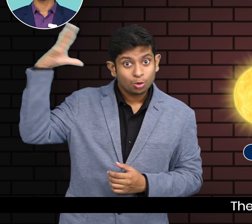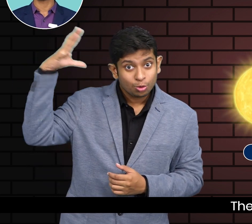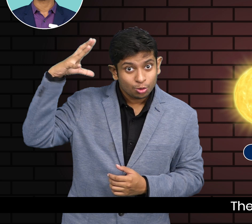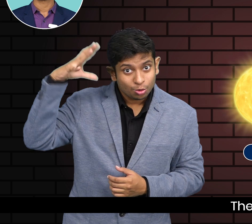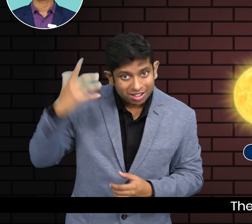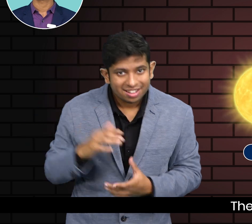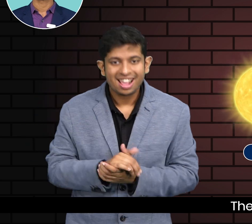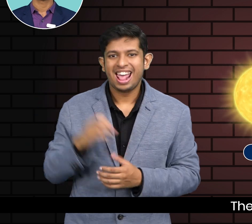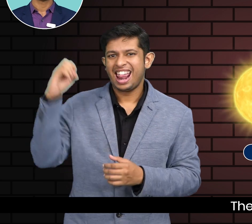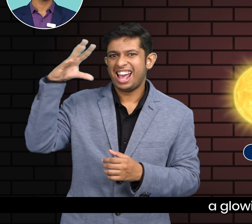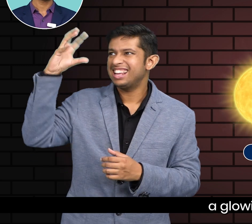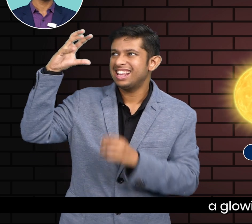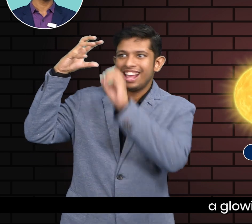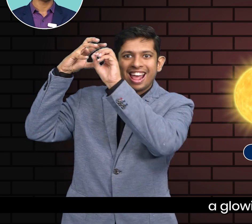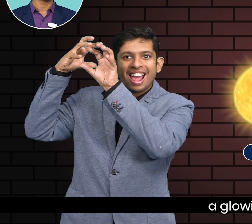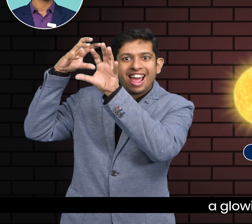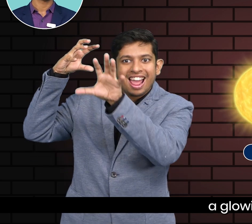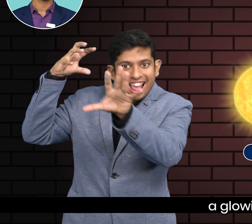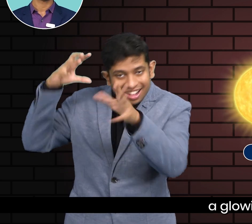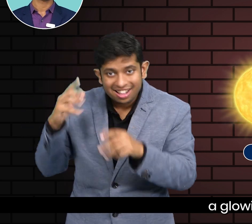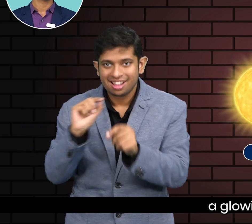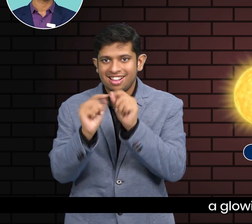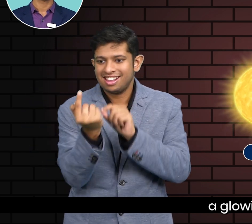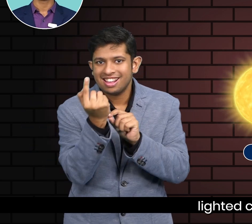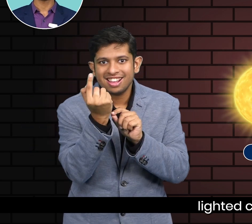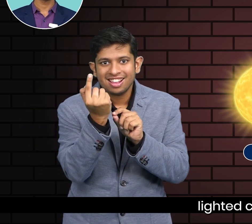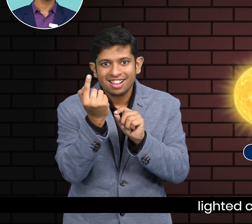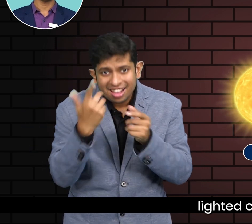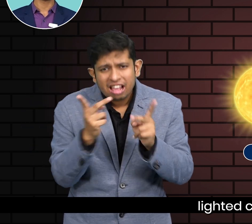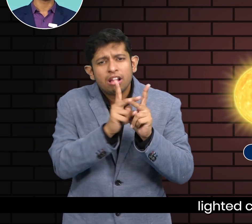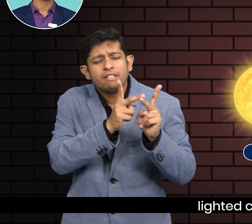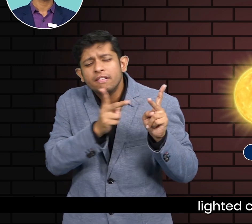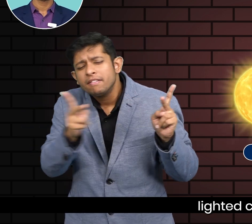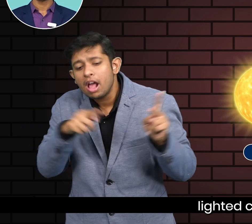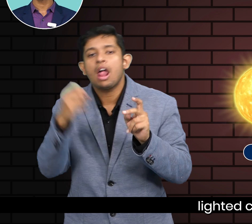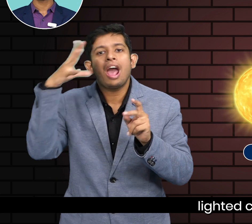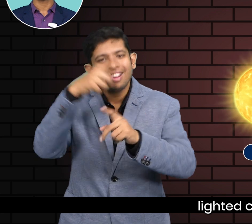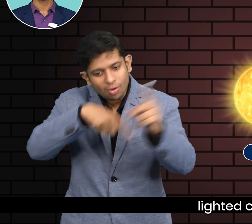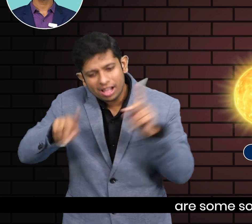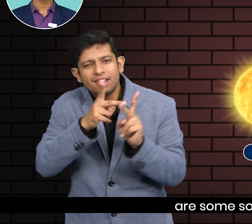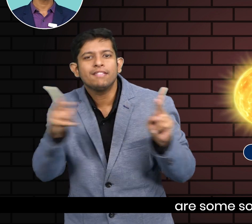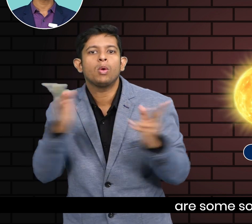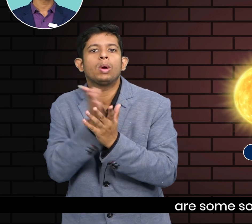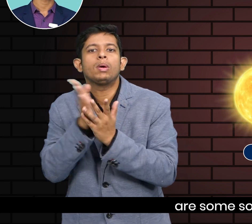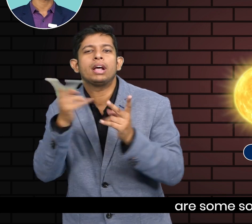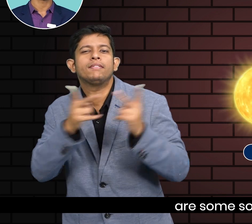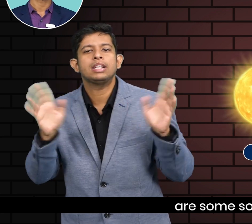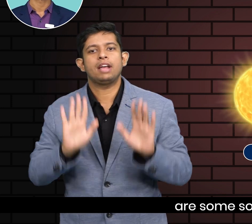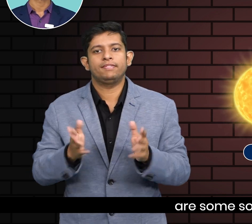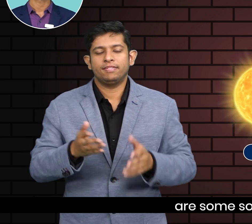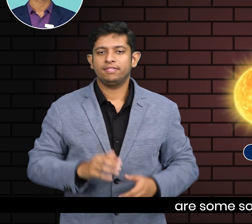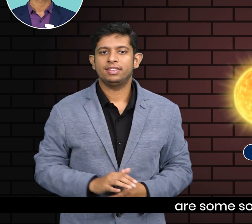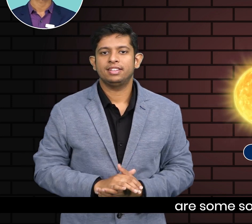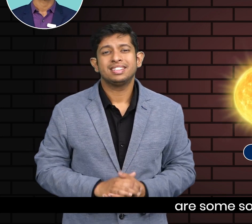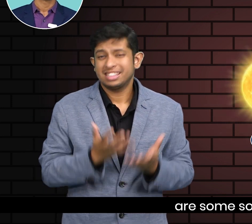The sun, a glowing bulb, lighted candle, etc. are some sources of light.